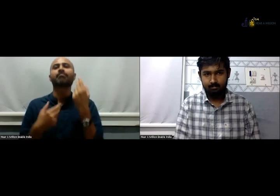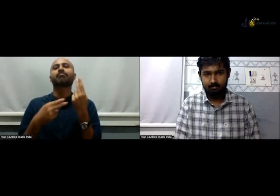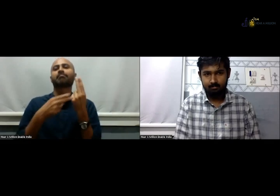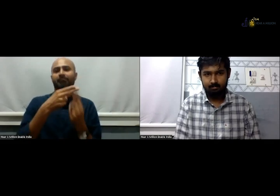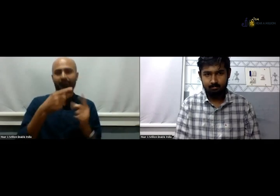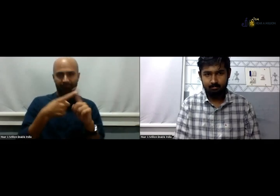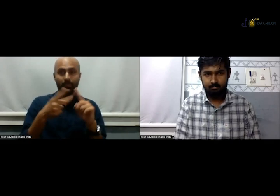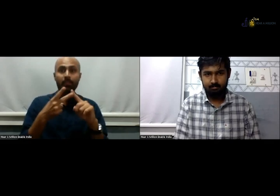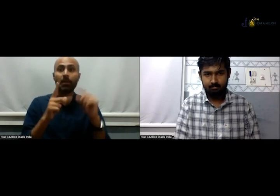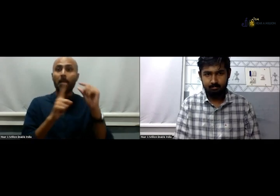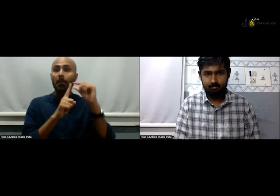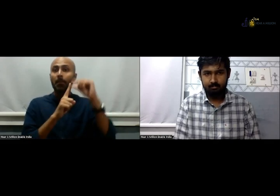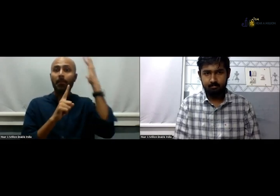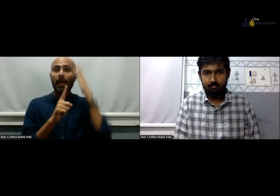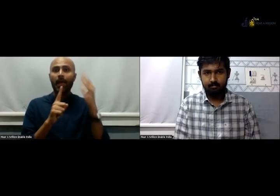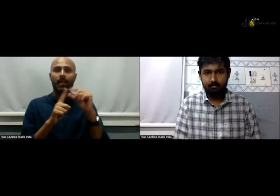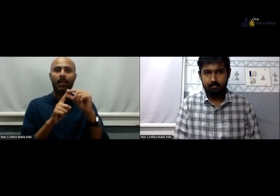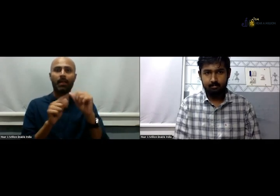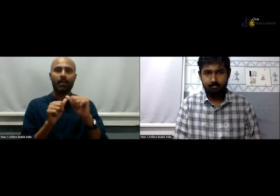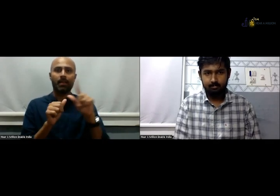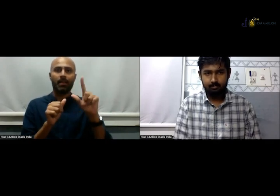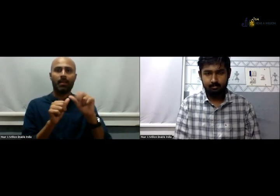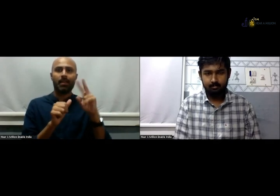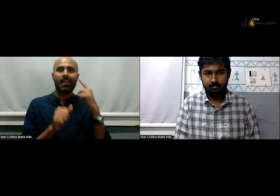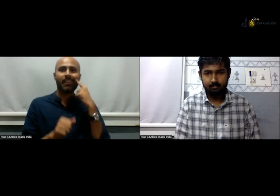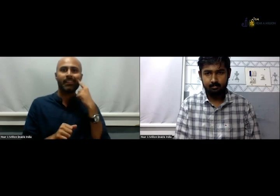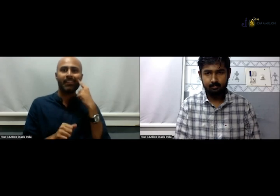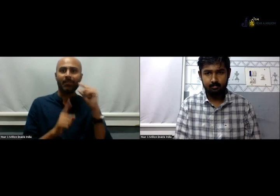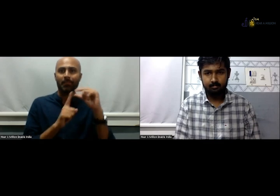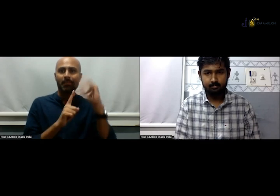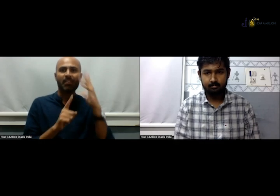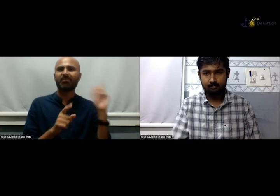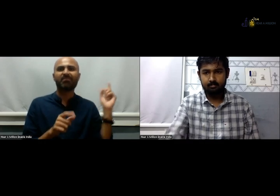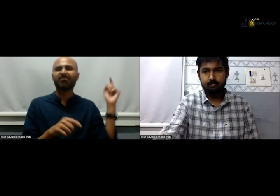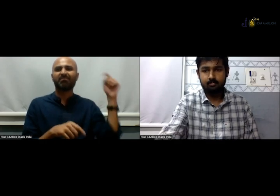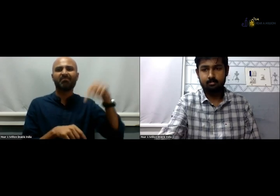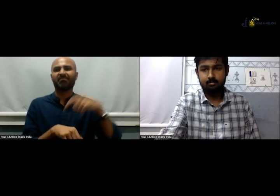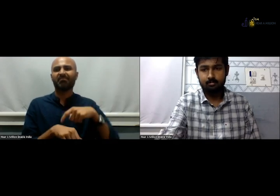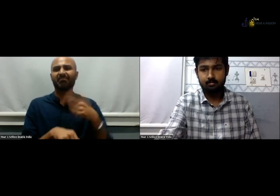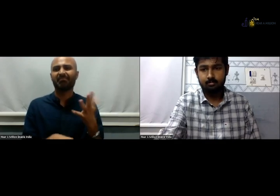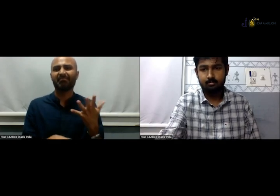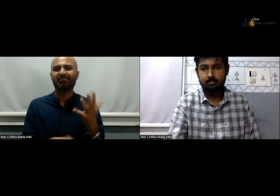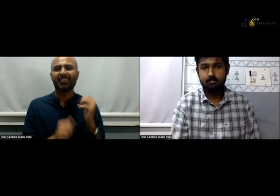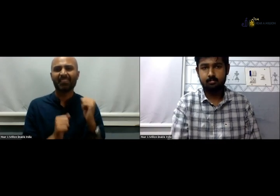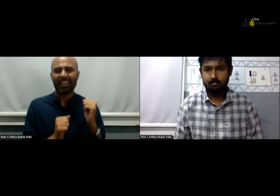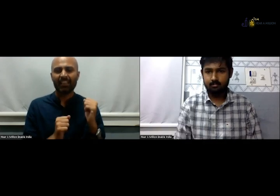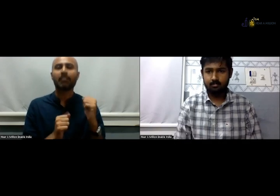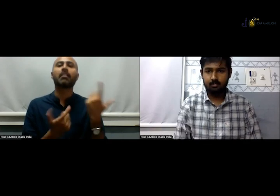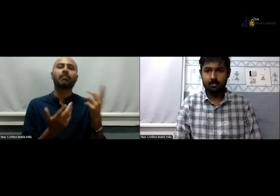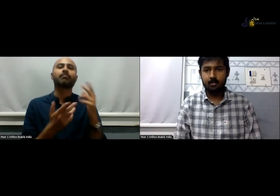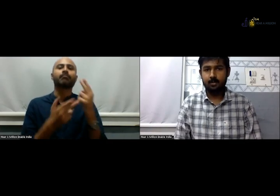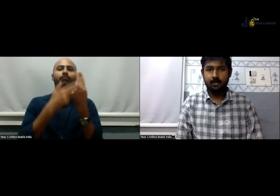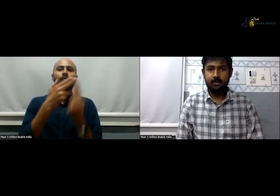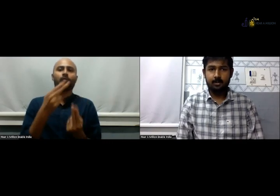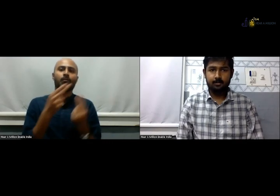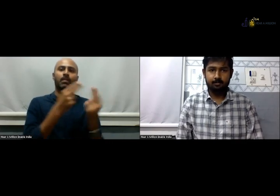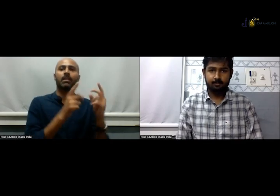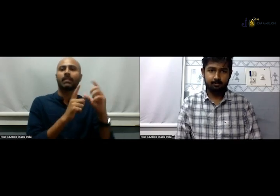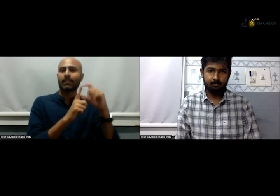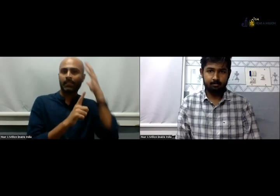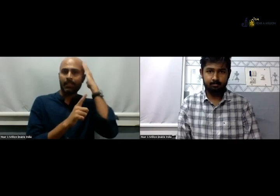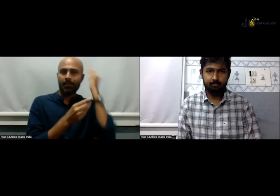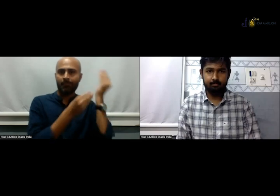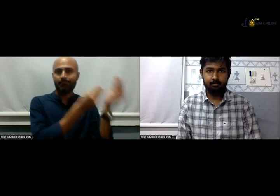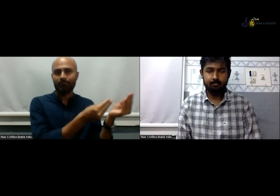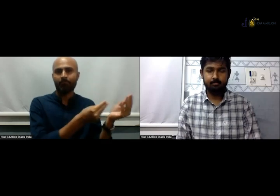Because she cannot come here. Pallavi is not here. That's why he will be talking on behalf of